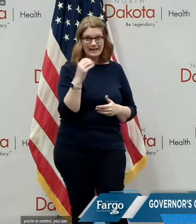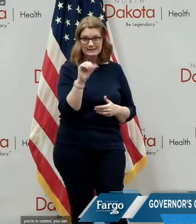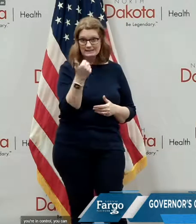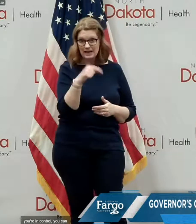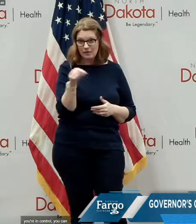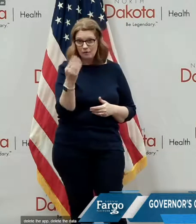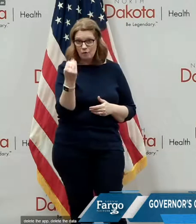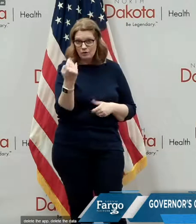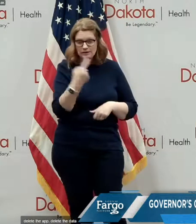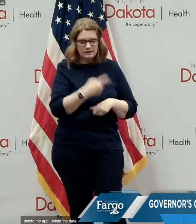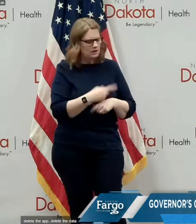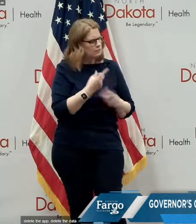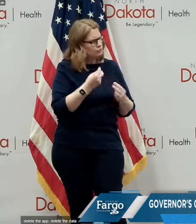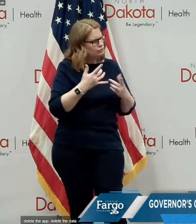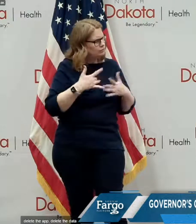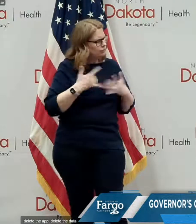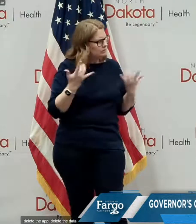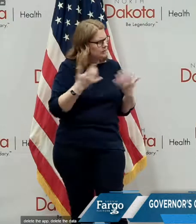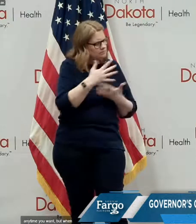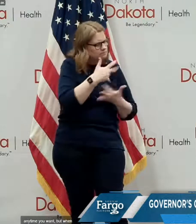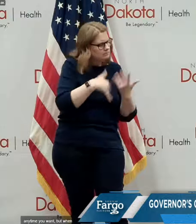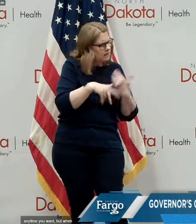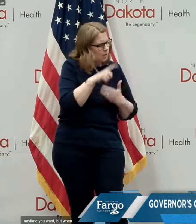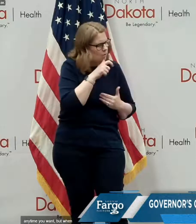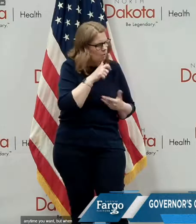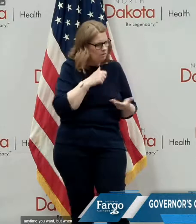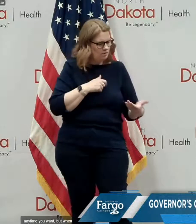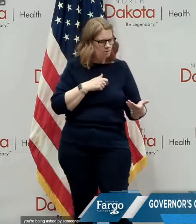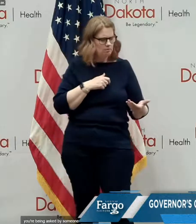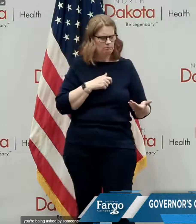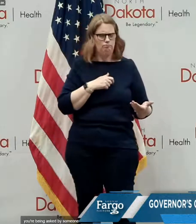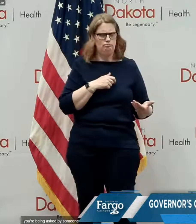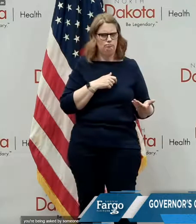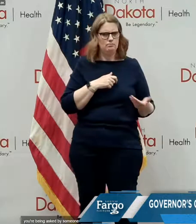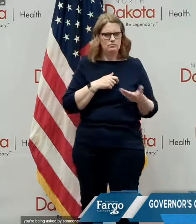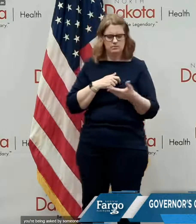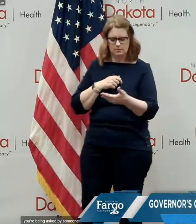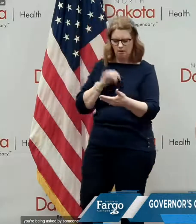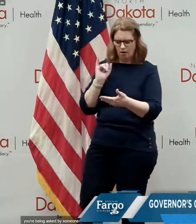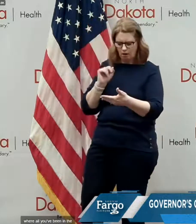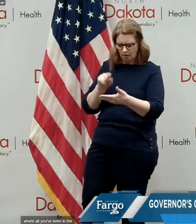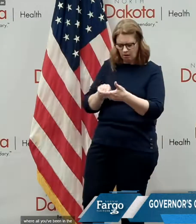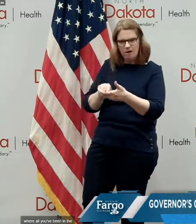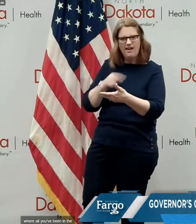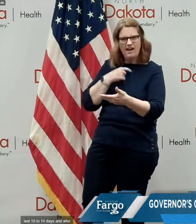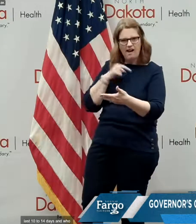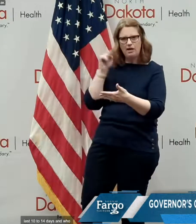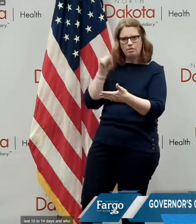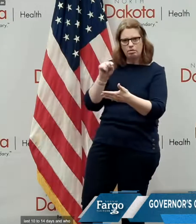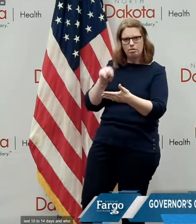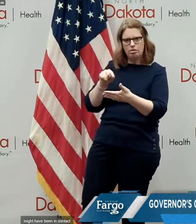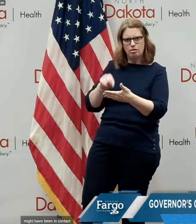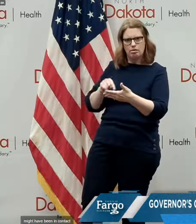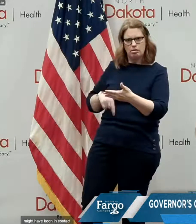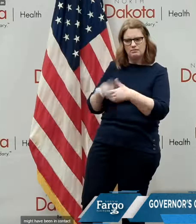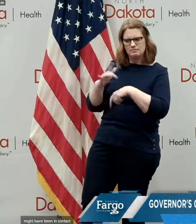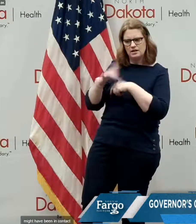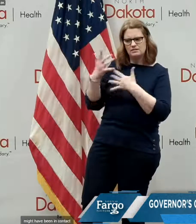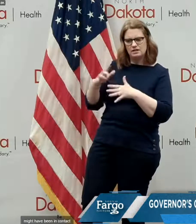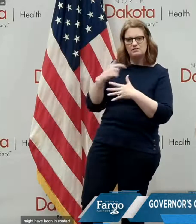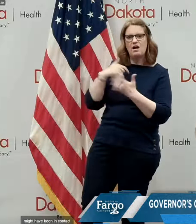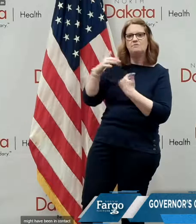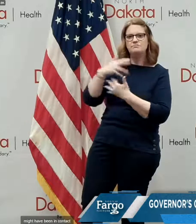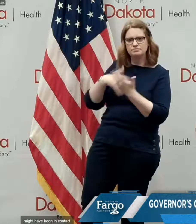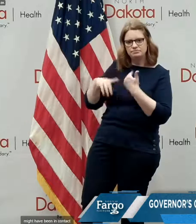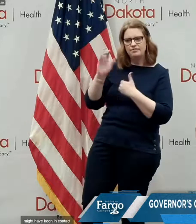14 days and who might you have been in contact with, having that reminder could be very helpful and help you, again, stop the spread of the